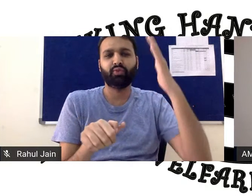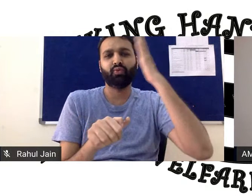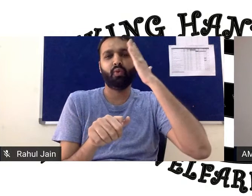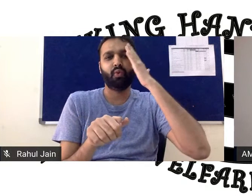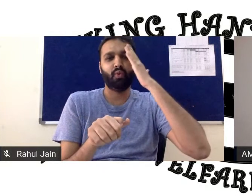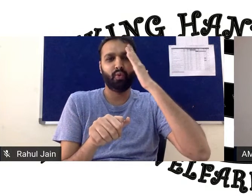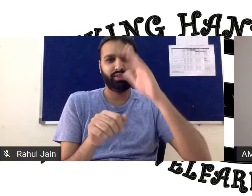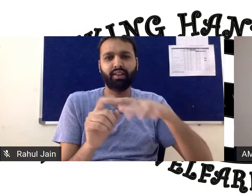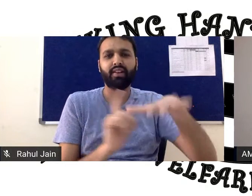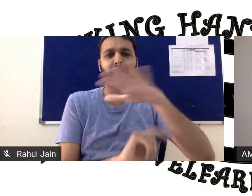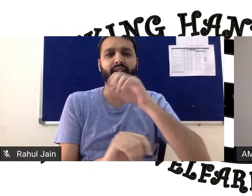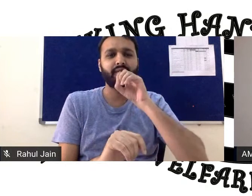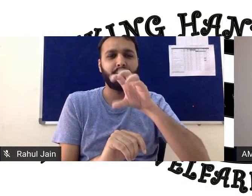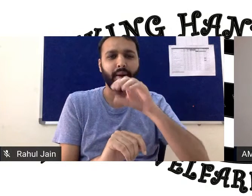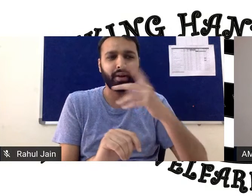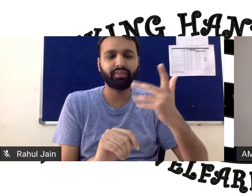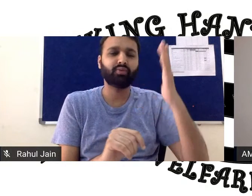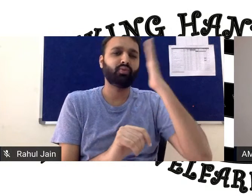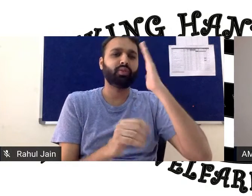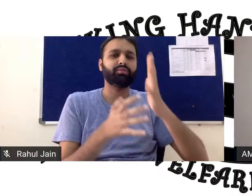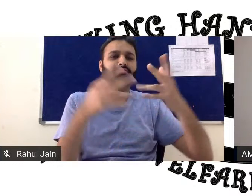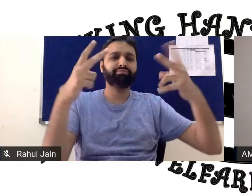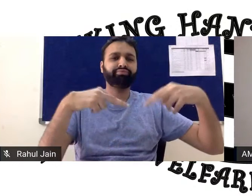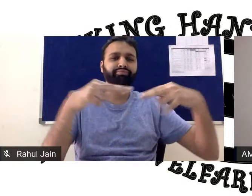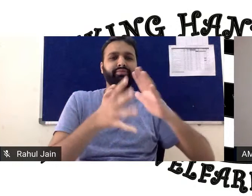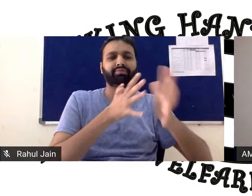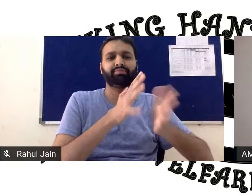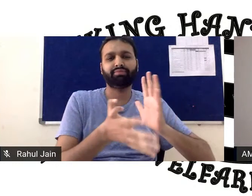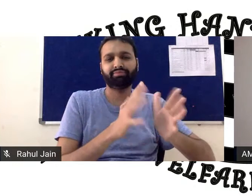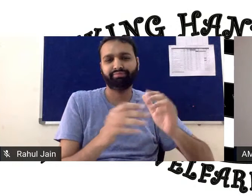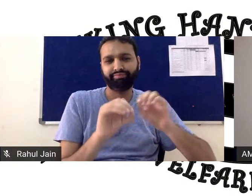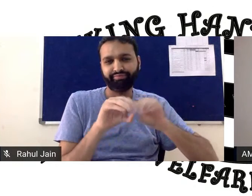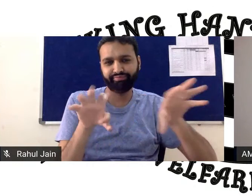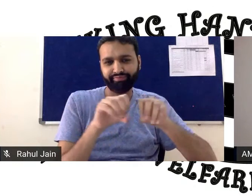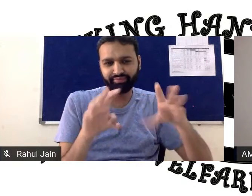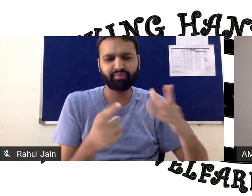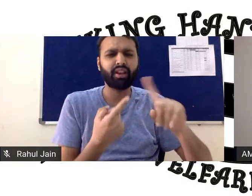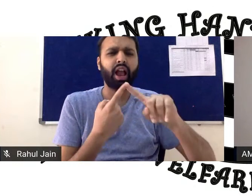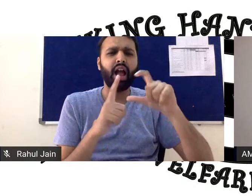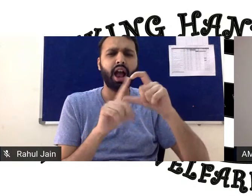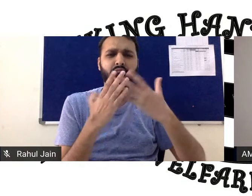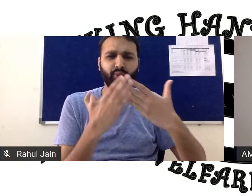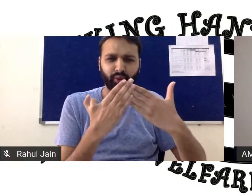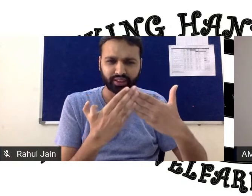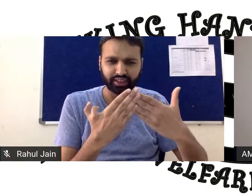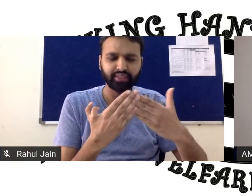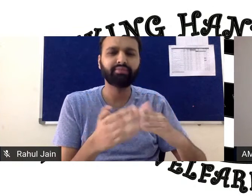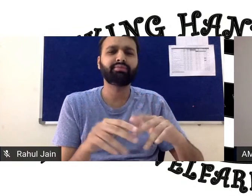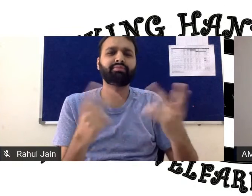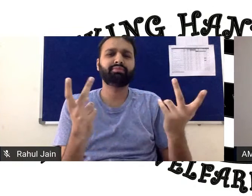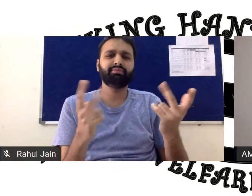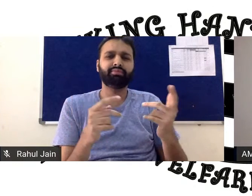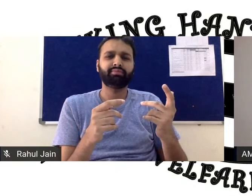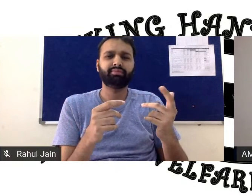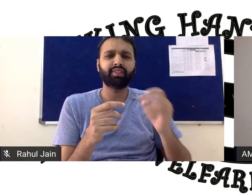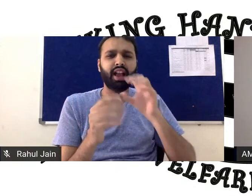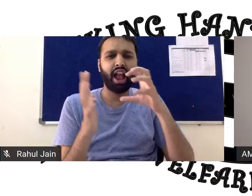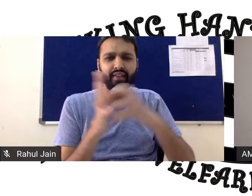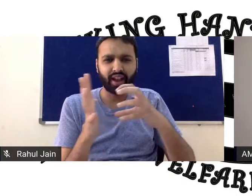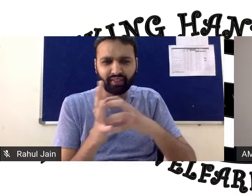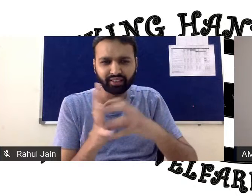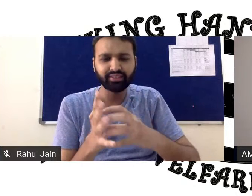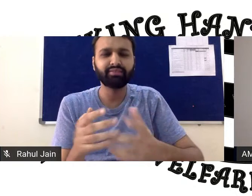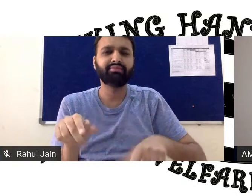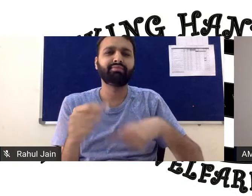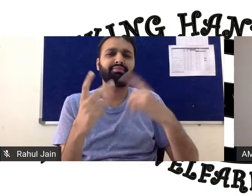So we work for accessibility to protect the rights, protect like access to information, and then we broadcast